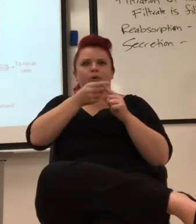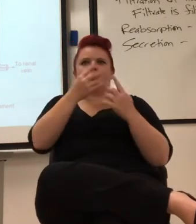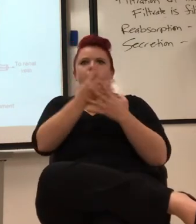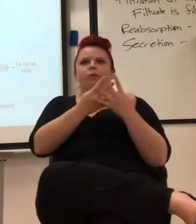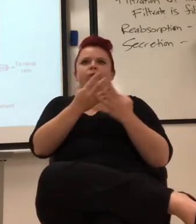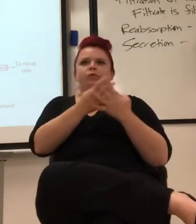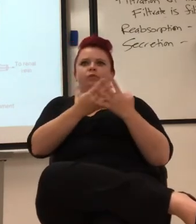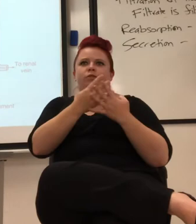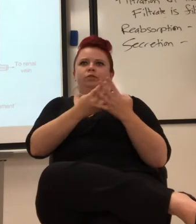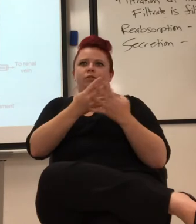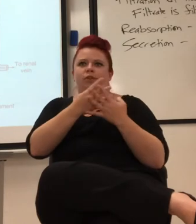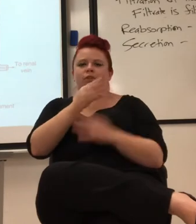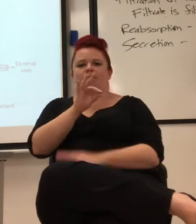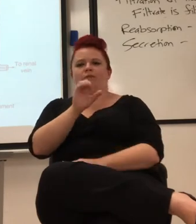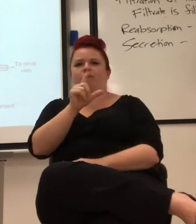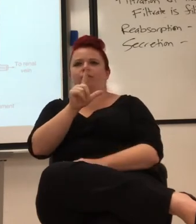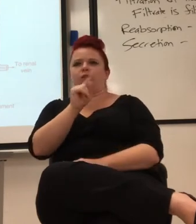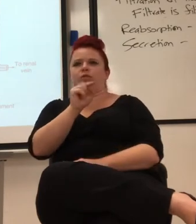So from blood